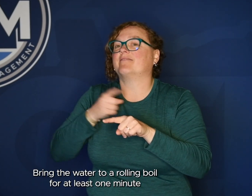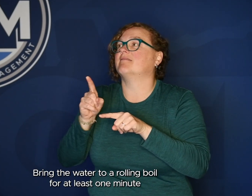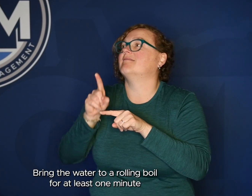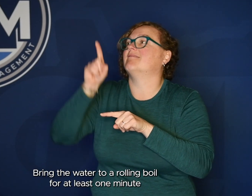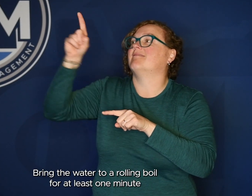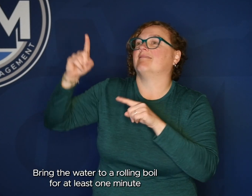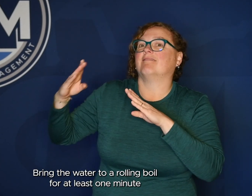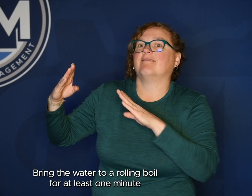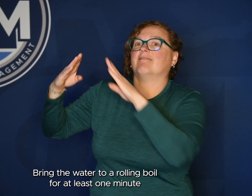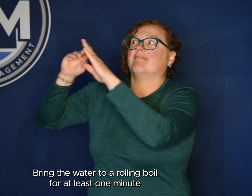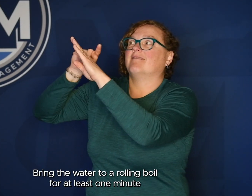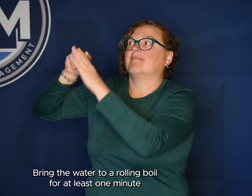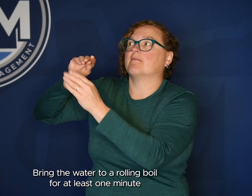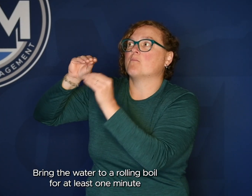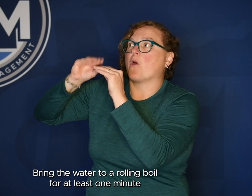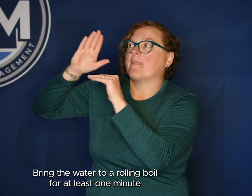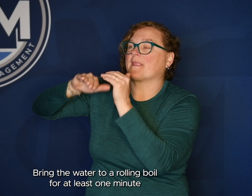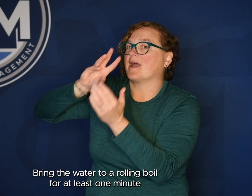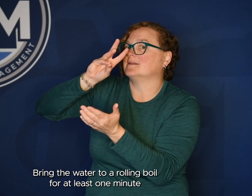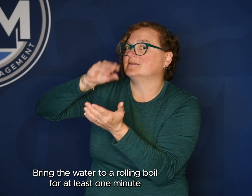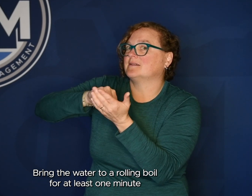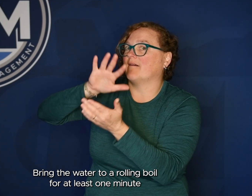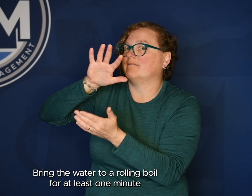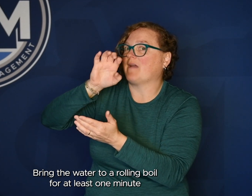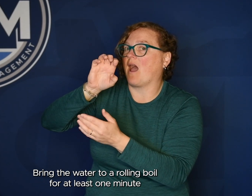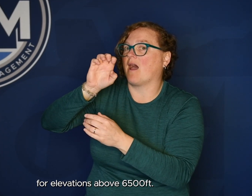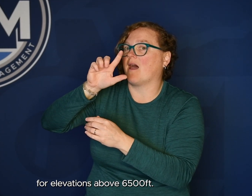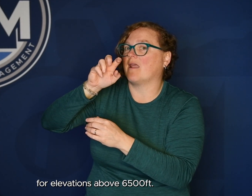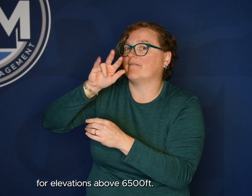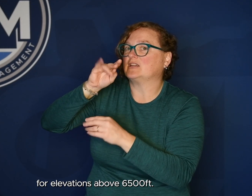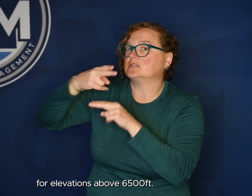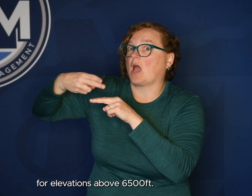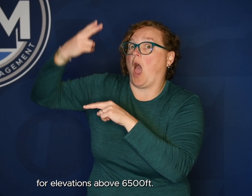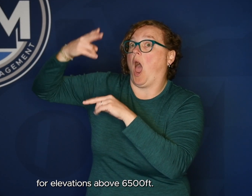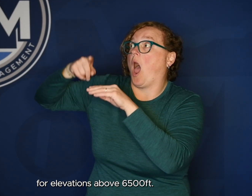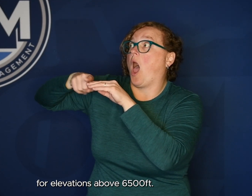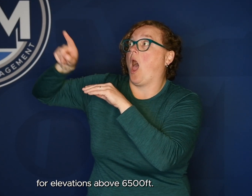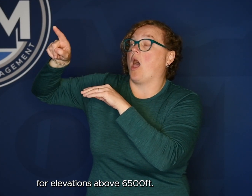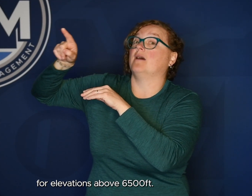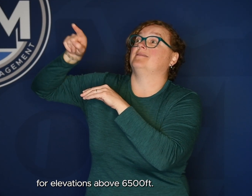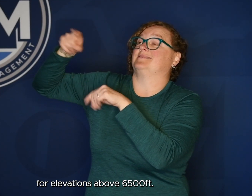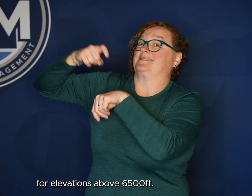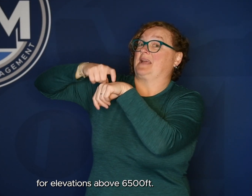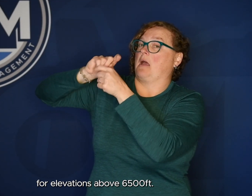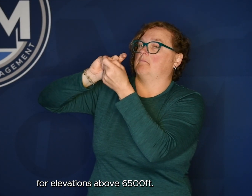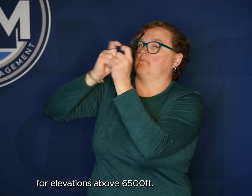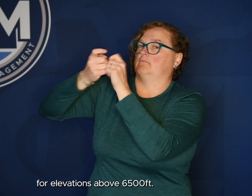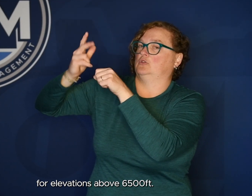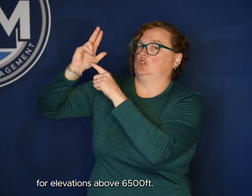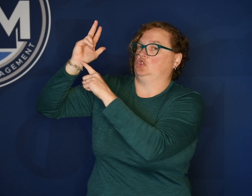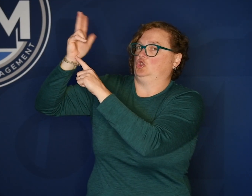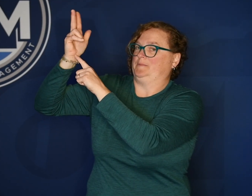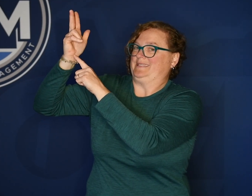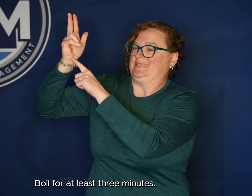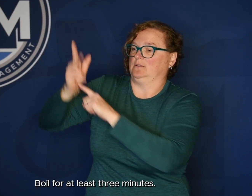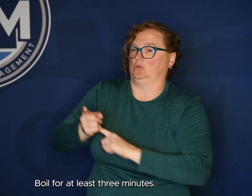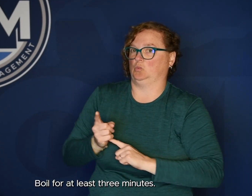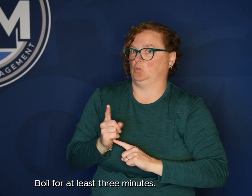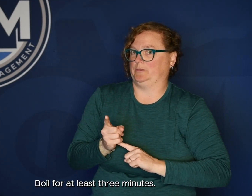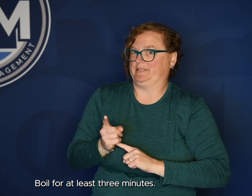Bring the water to a rolling boil for at least 1 minute for elevations above 6,500 feet. Boil for at